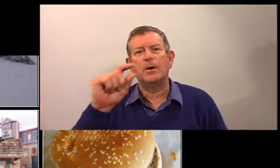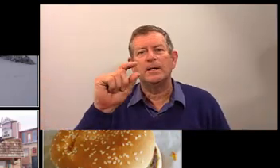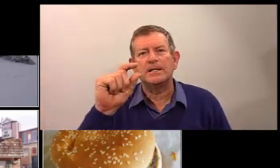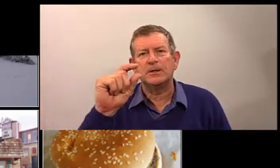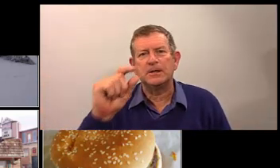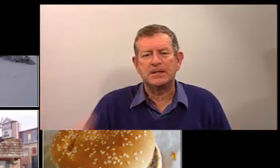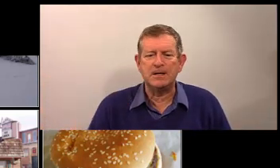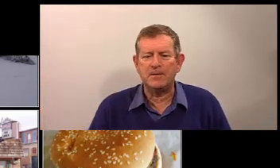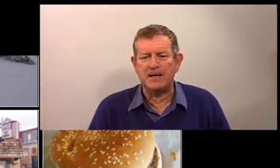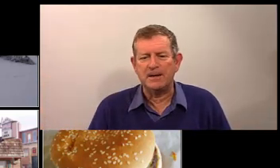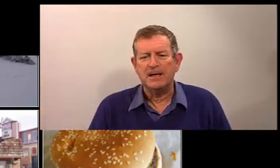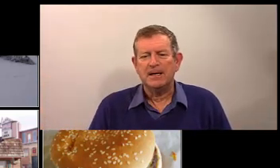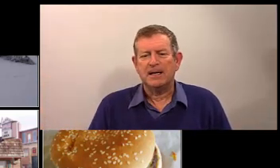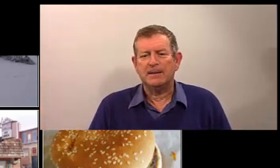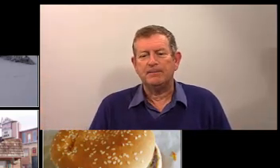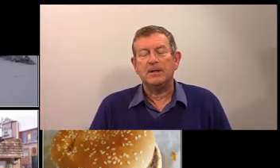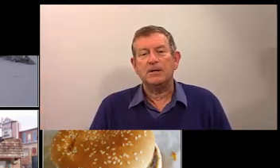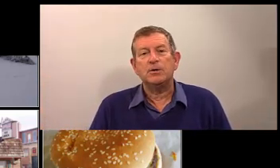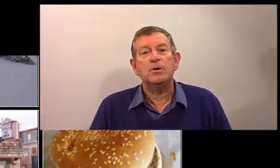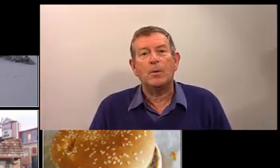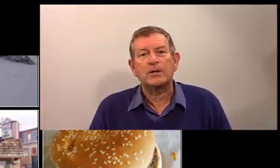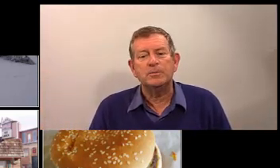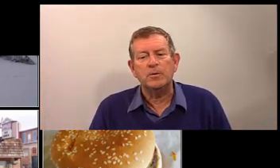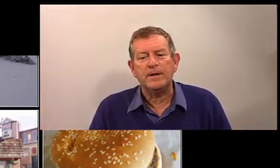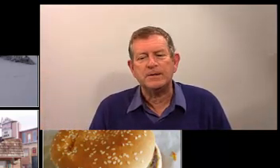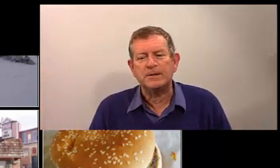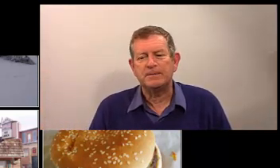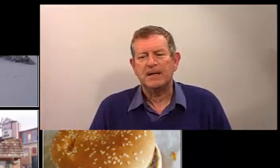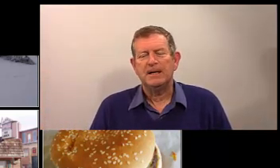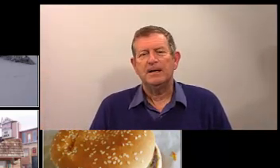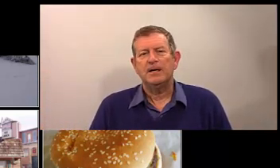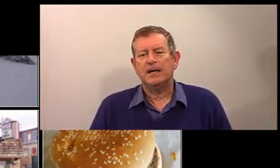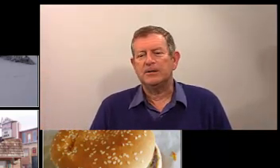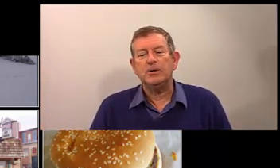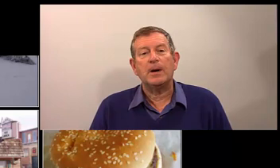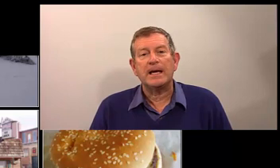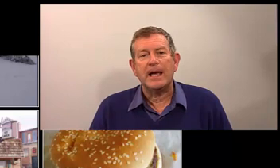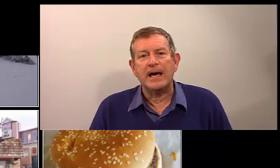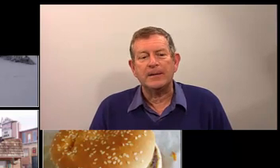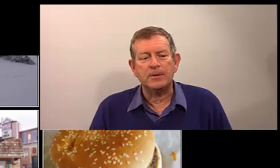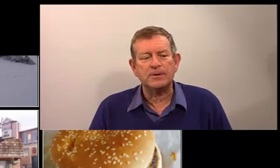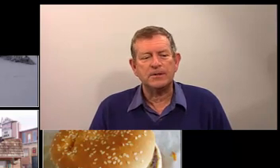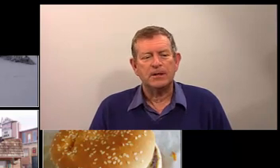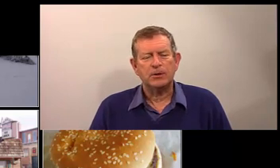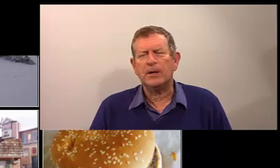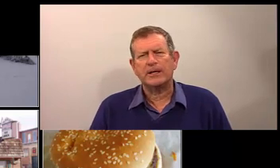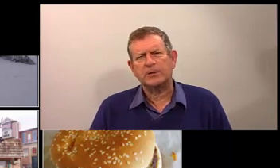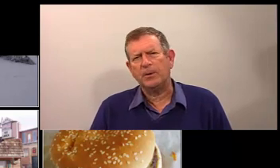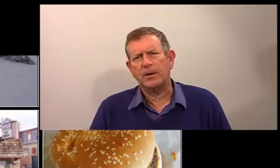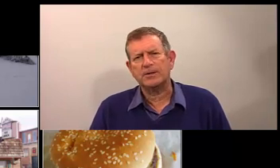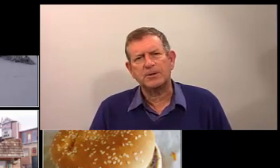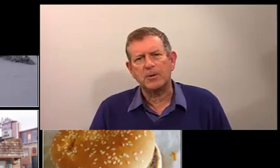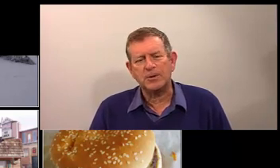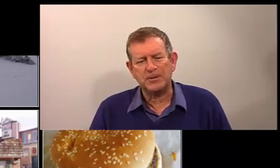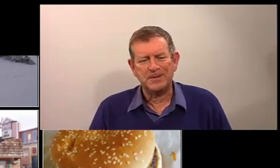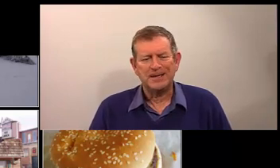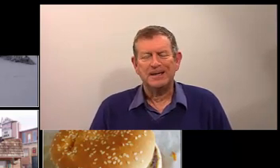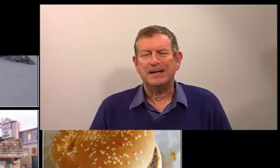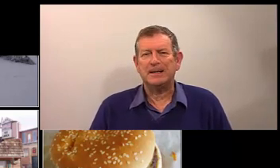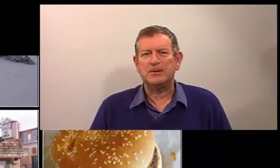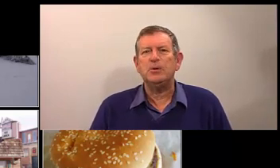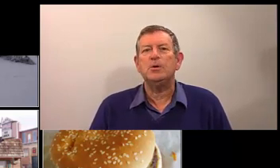TV or a little TV? Do you watch movies? Do you like animals? You like sports, don't